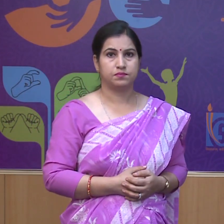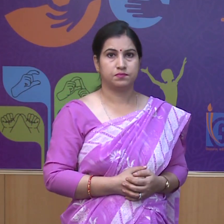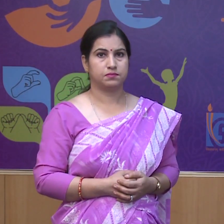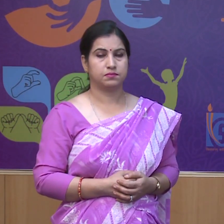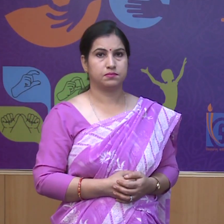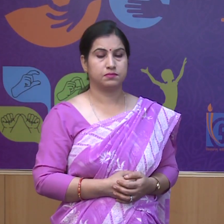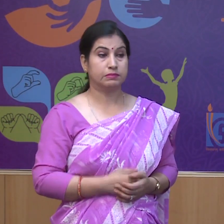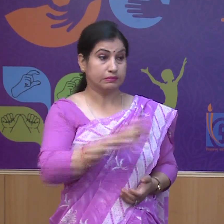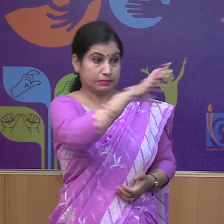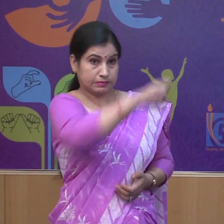by the British,